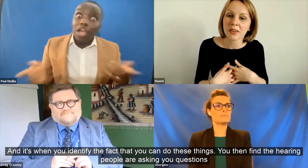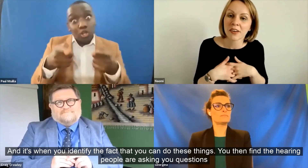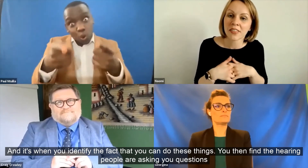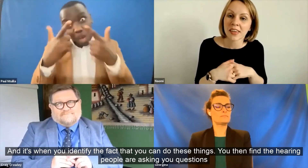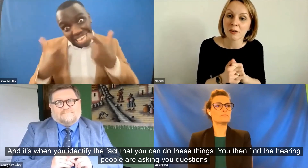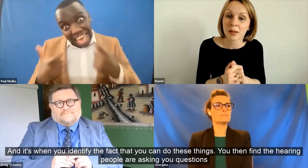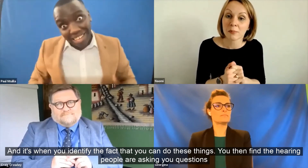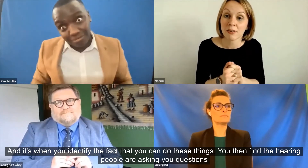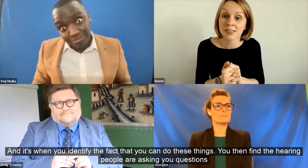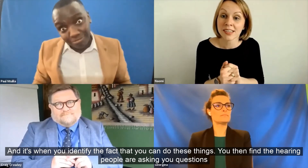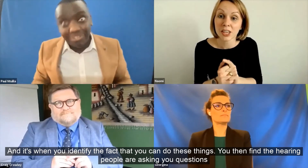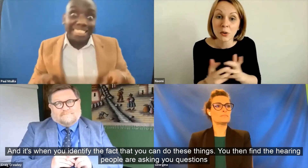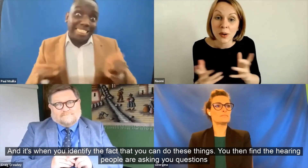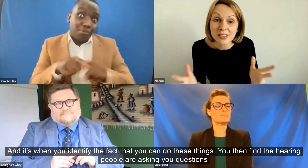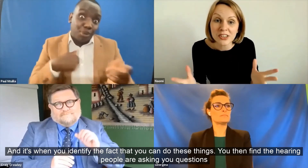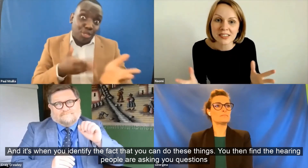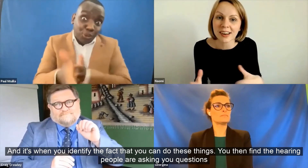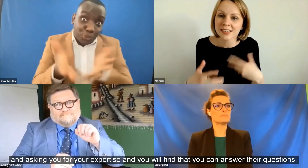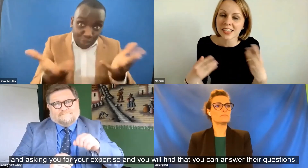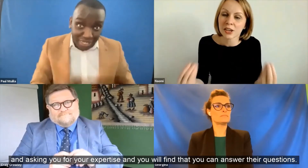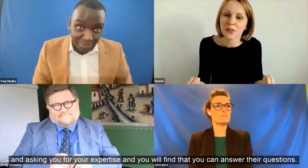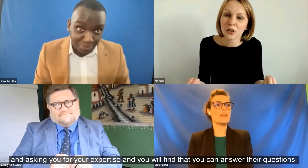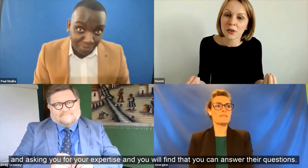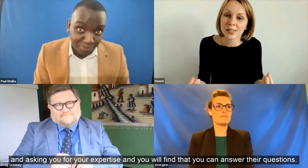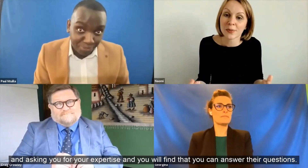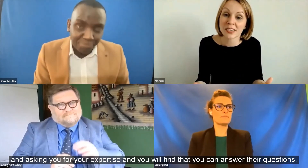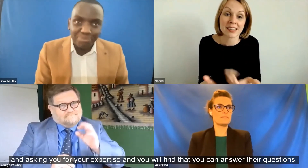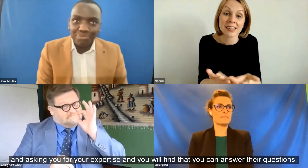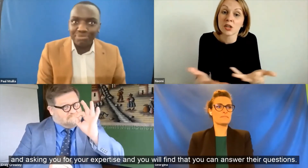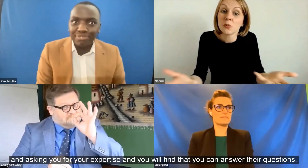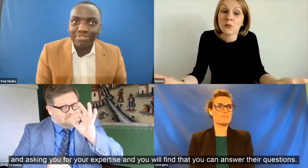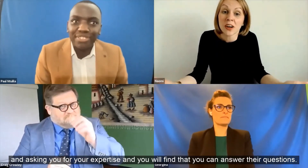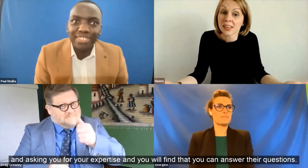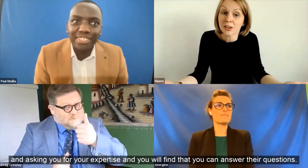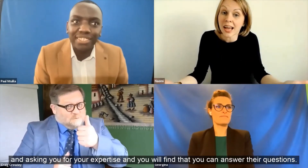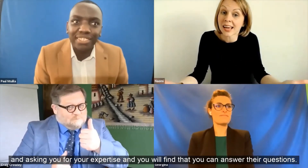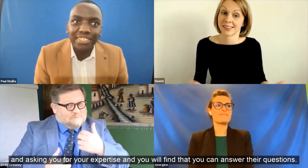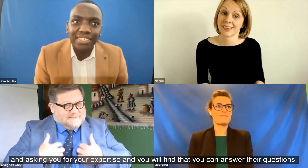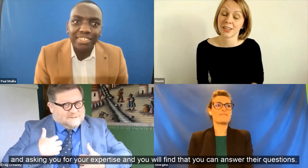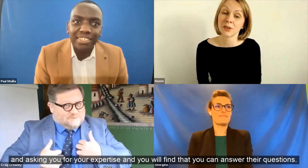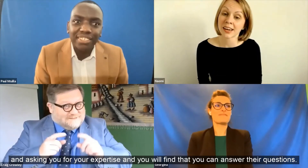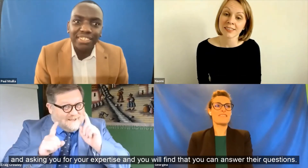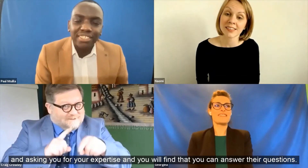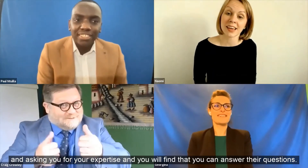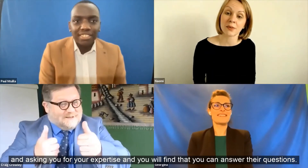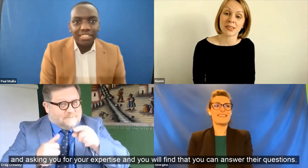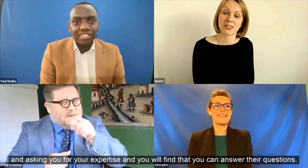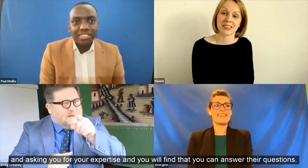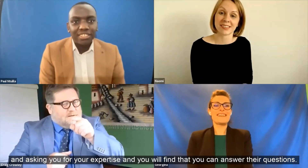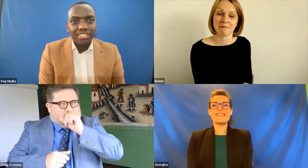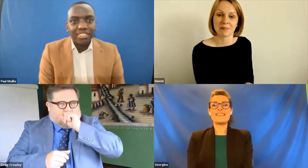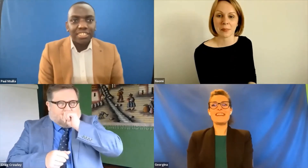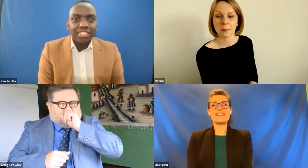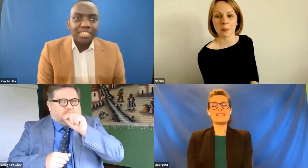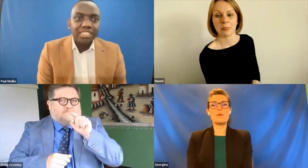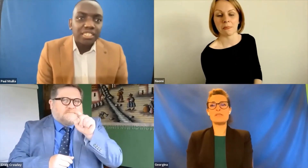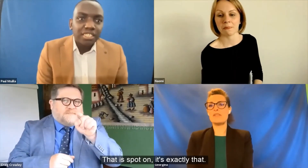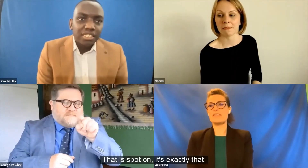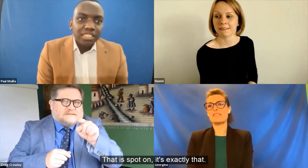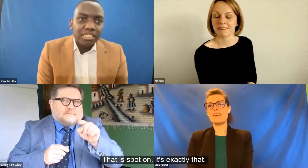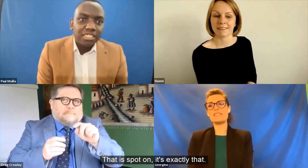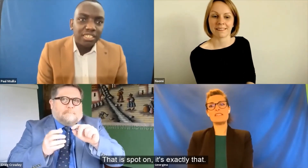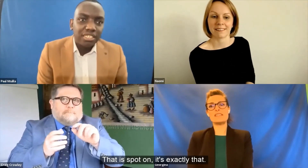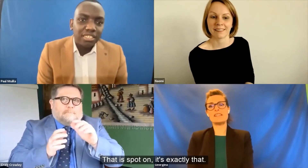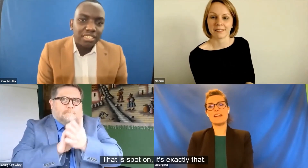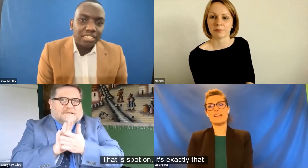will then find that hearing people are asking you questions and asking you for your expertise, and you will find that you can answer their questions. That's spot